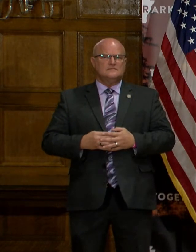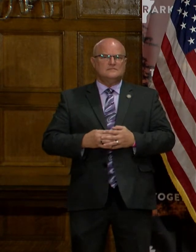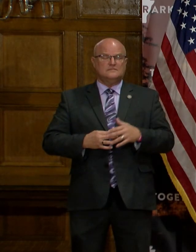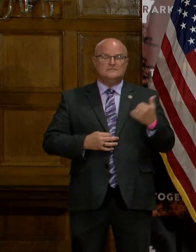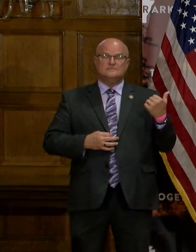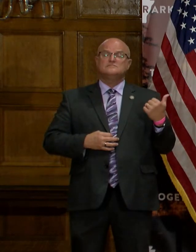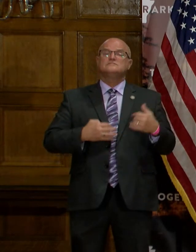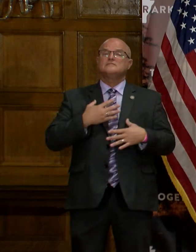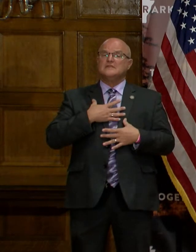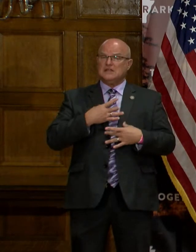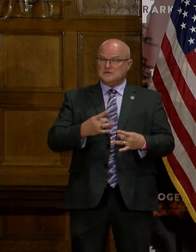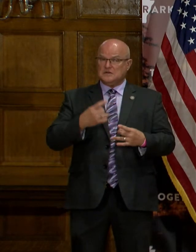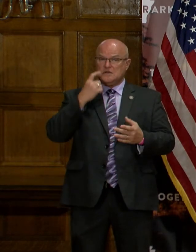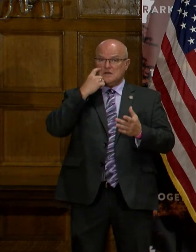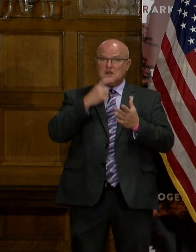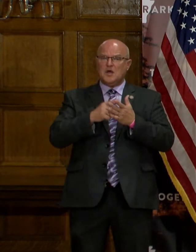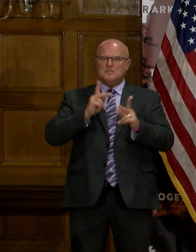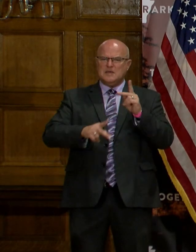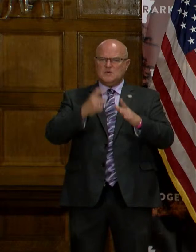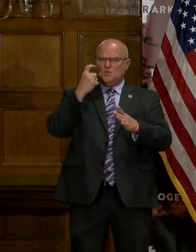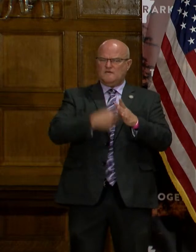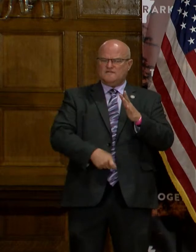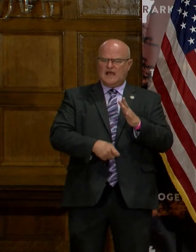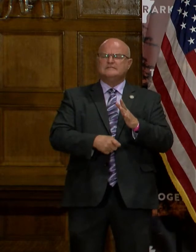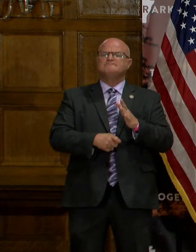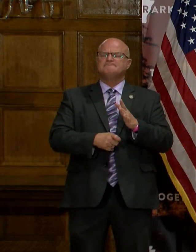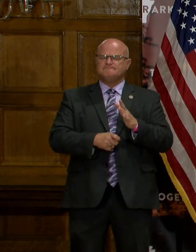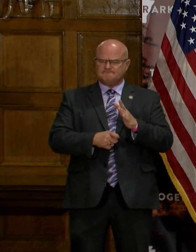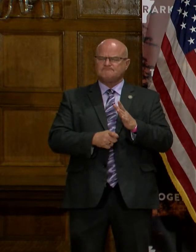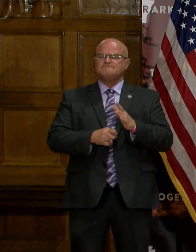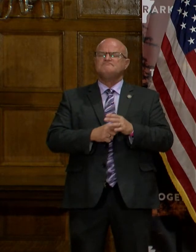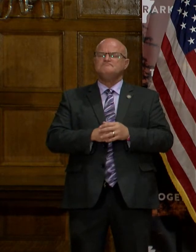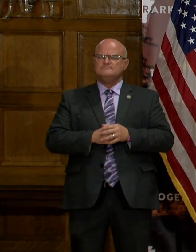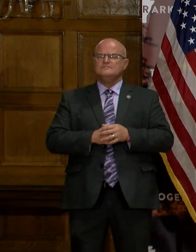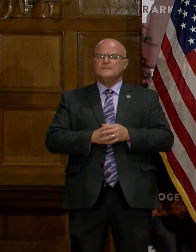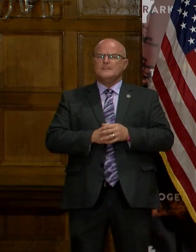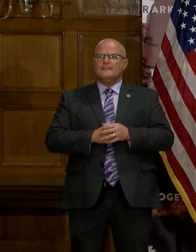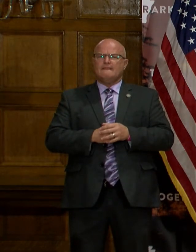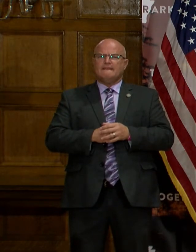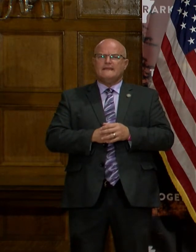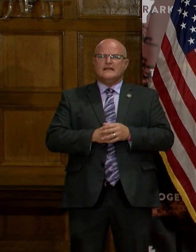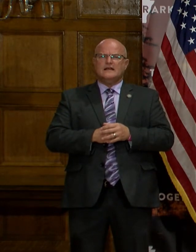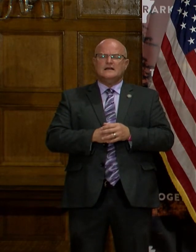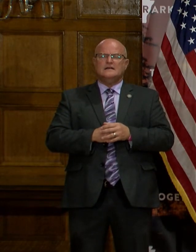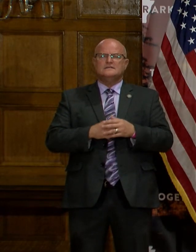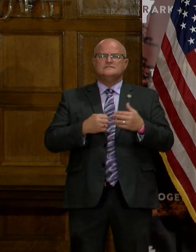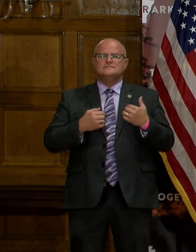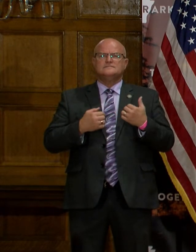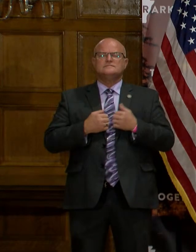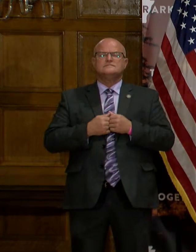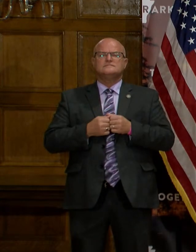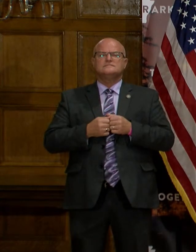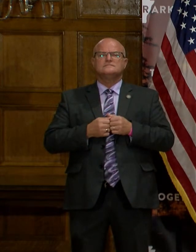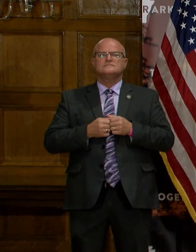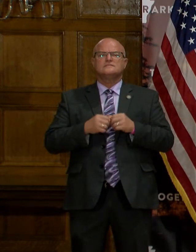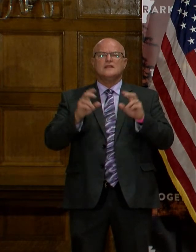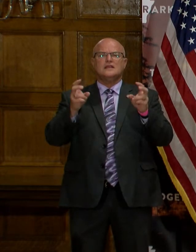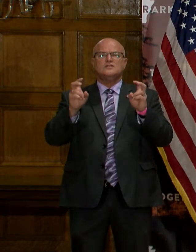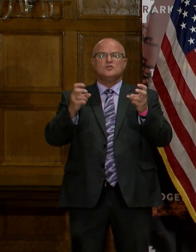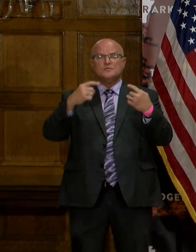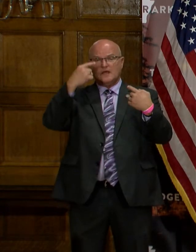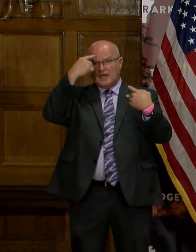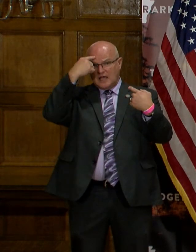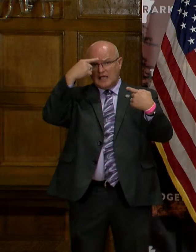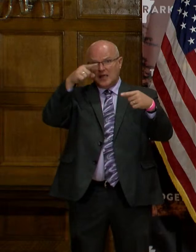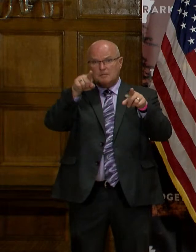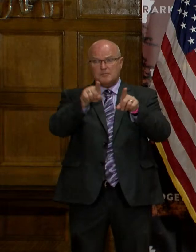That's interesting to note that somebody was fined. Well, there's, in terms of the